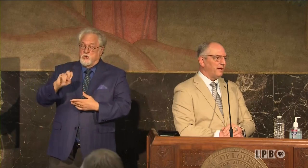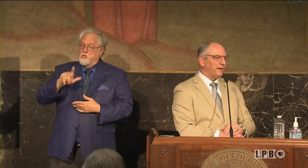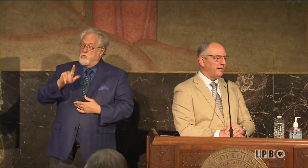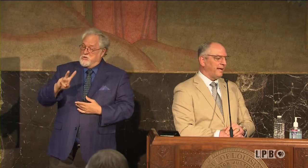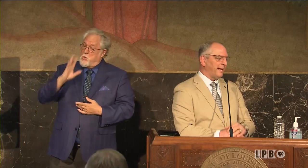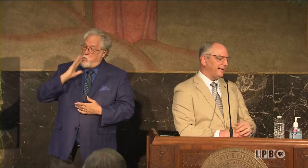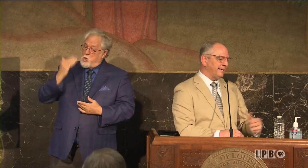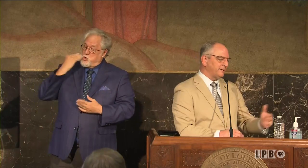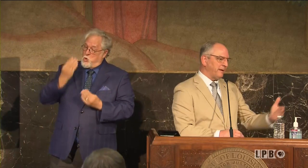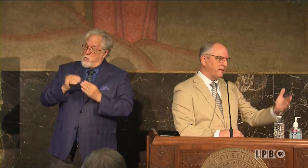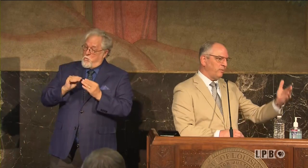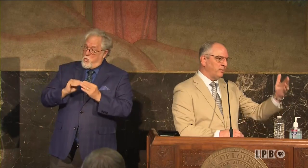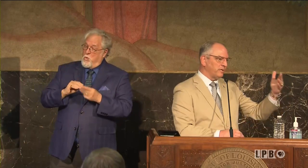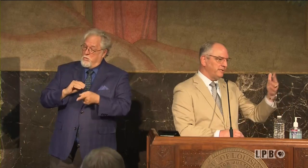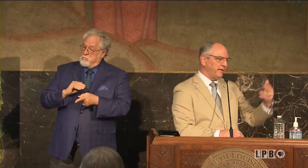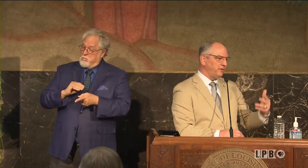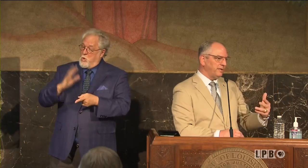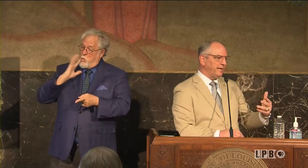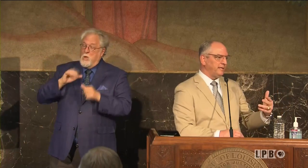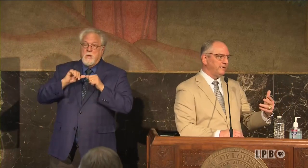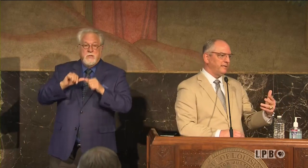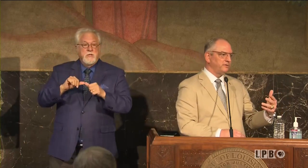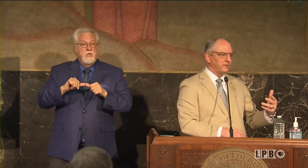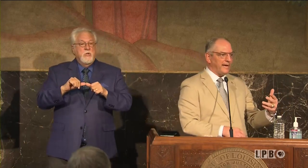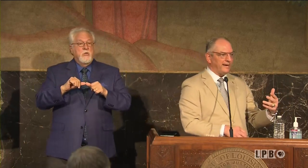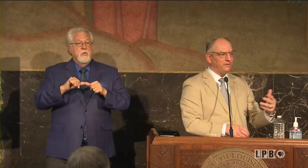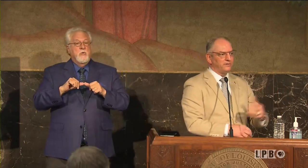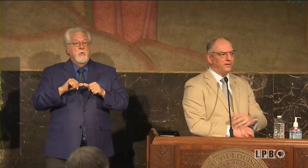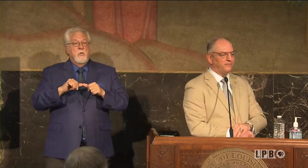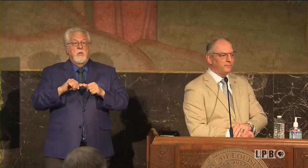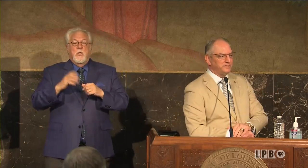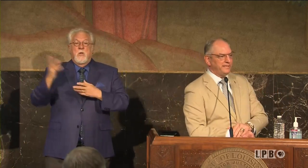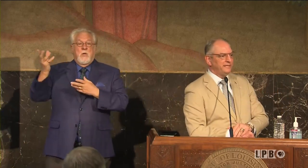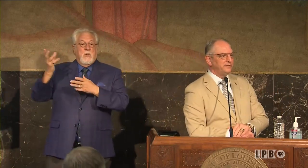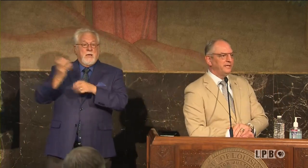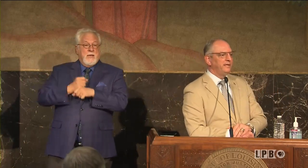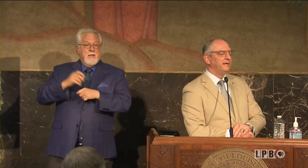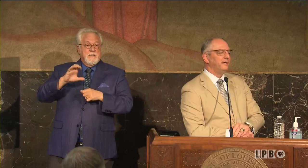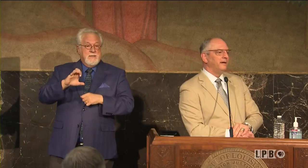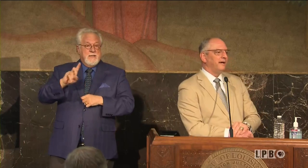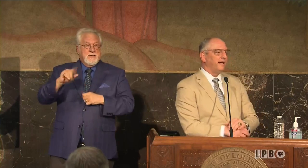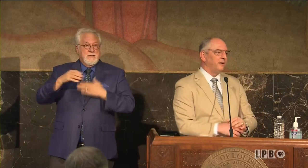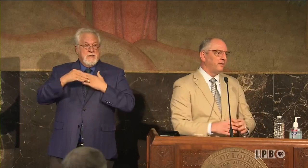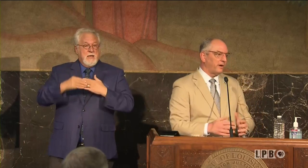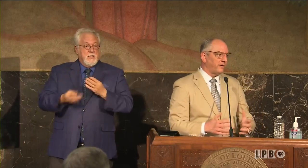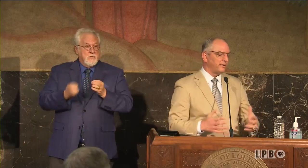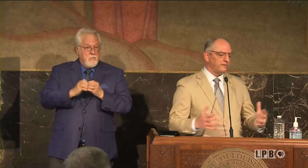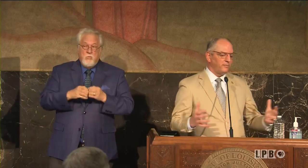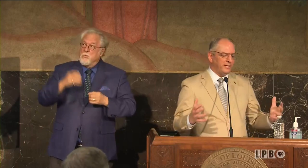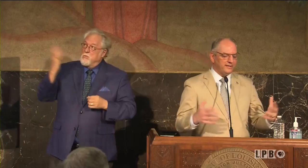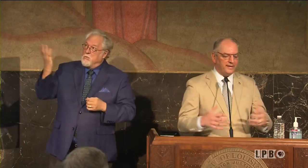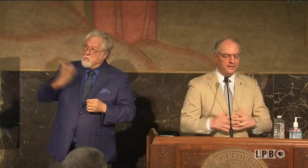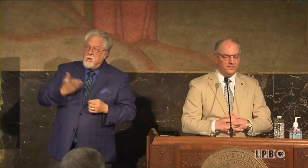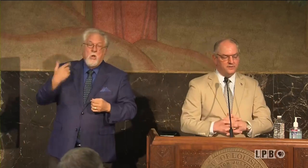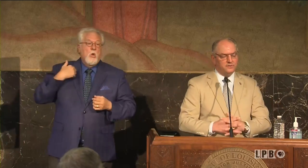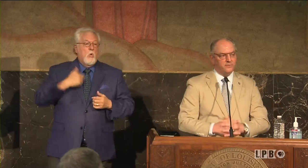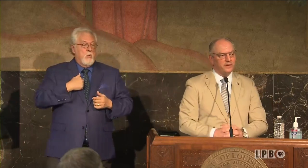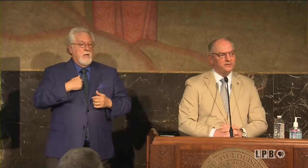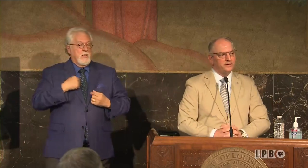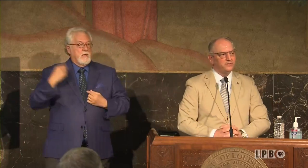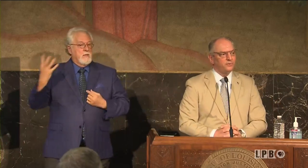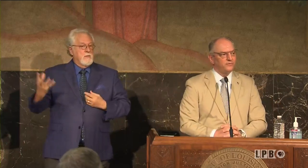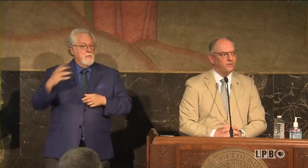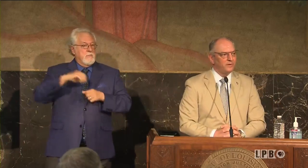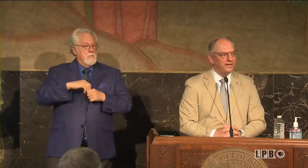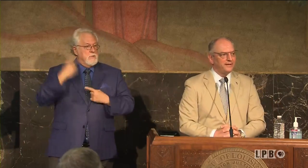more, and I expect that we will continue to get additional guidance from the CDC and other areas that we can take into